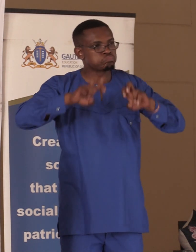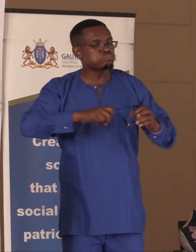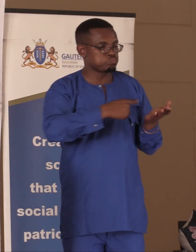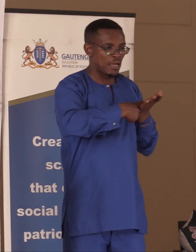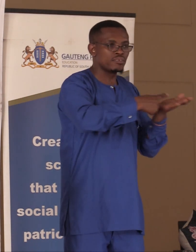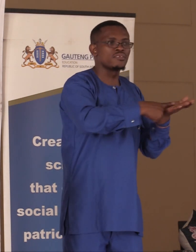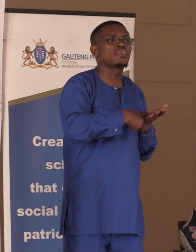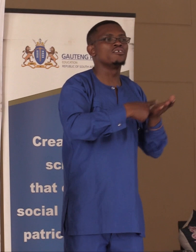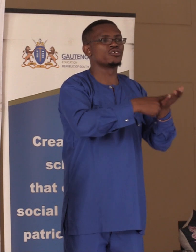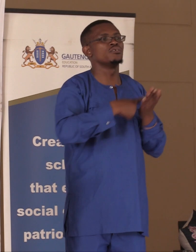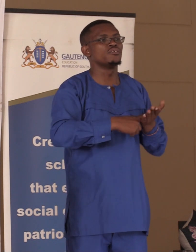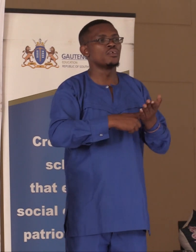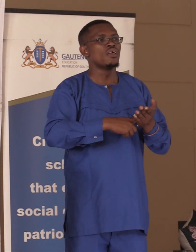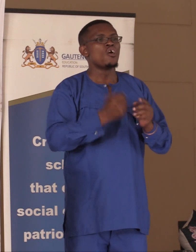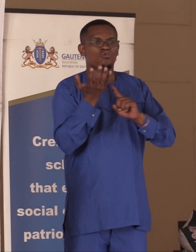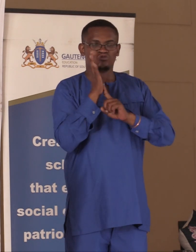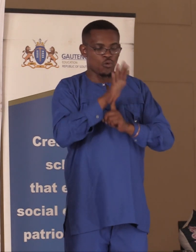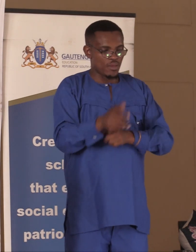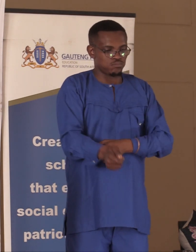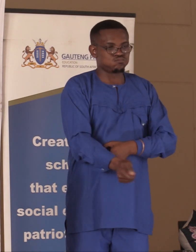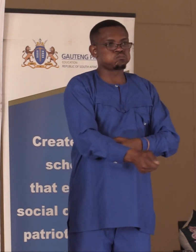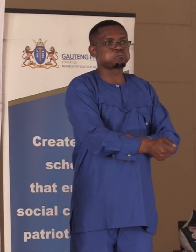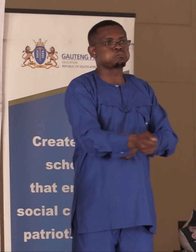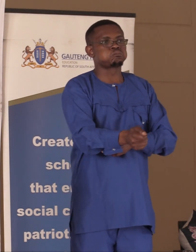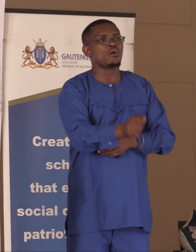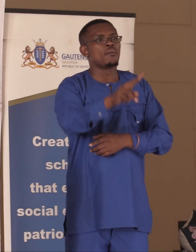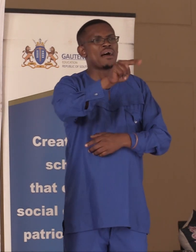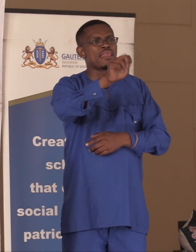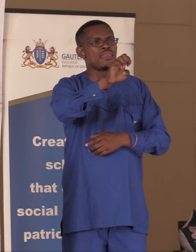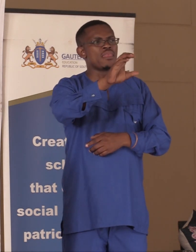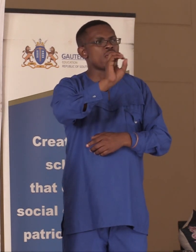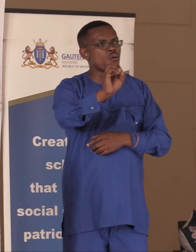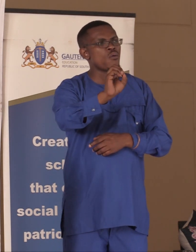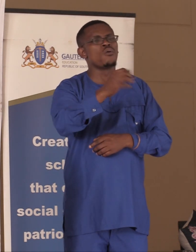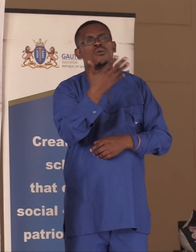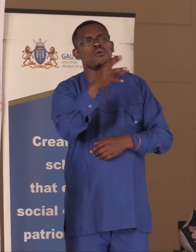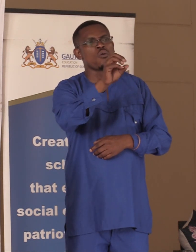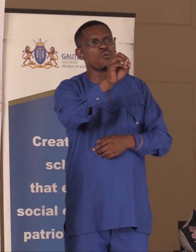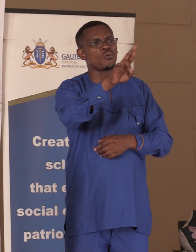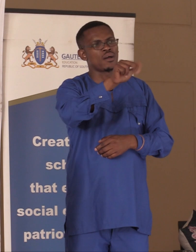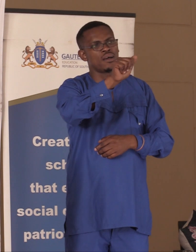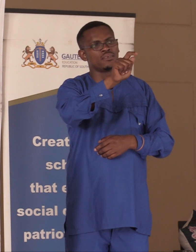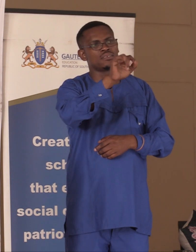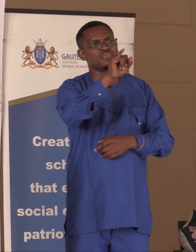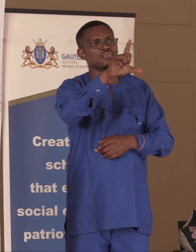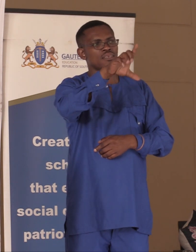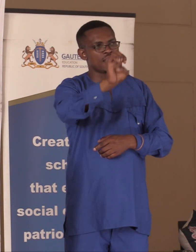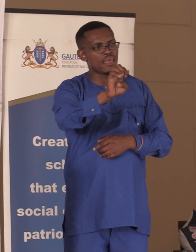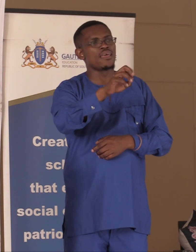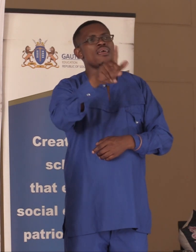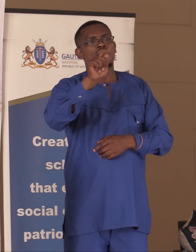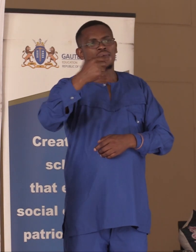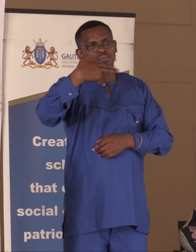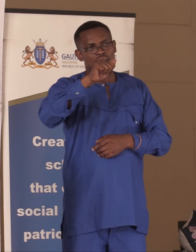demonstration of the walking stick, led by Neo Oratile, Major Amohelang, and